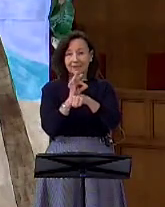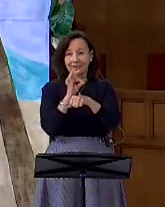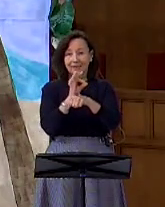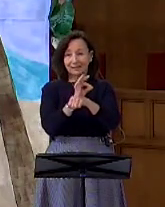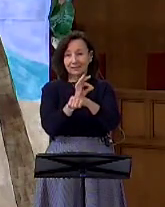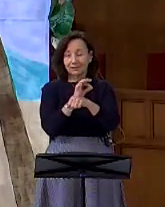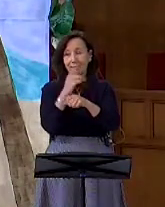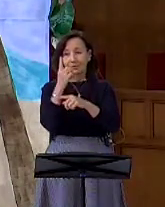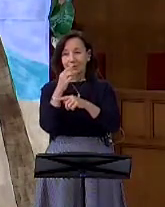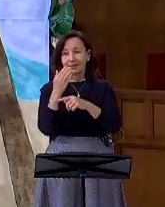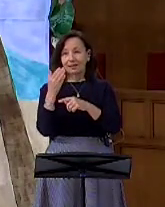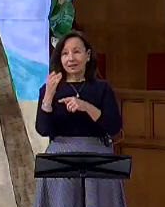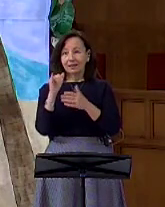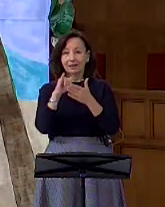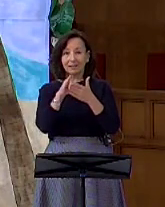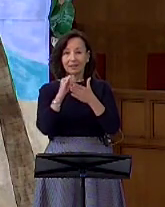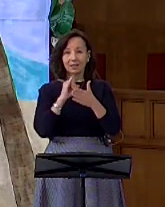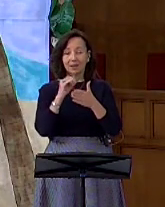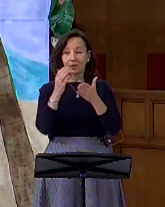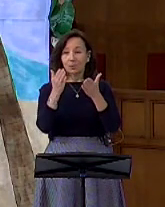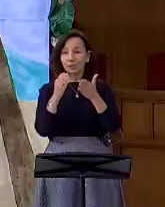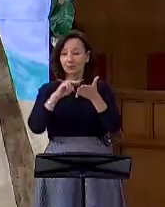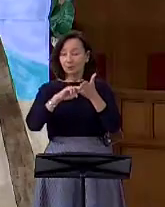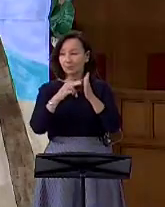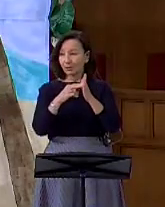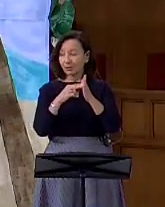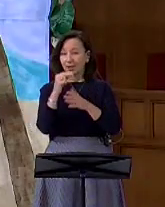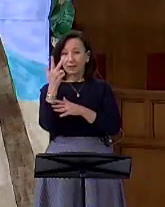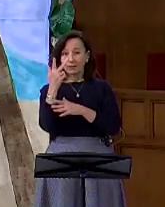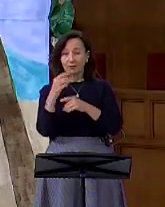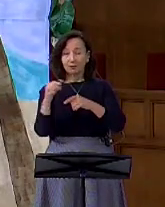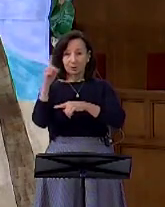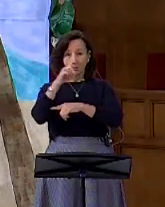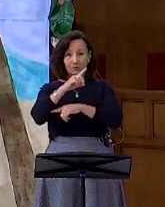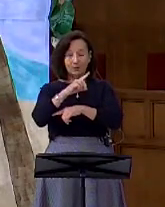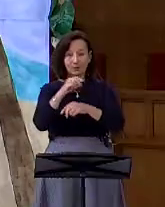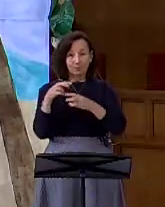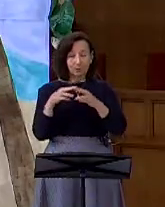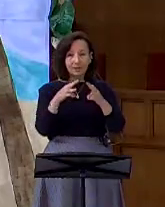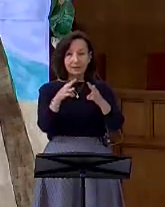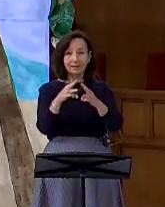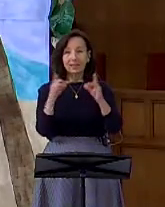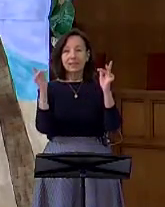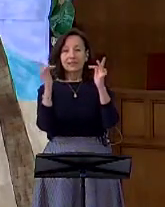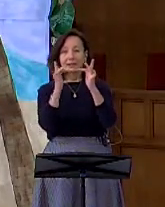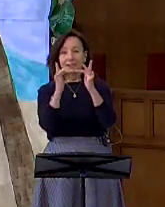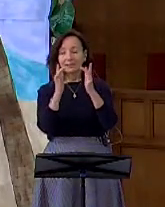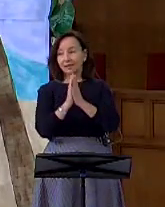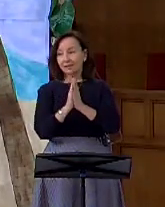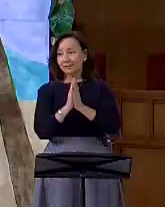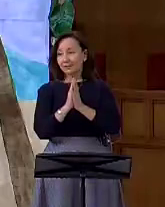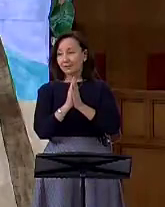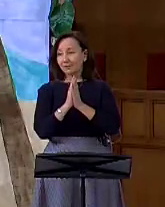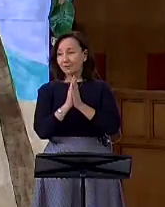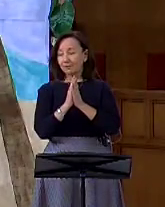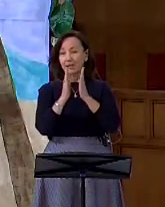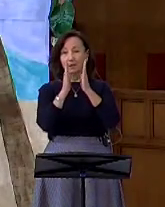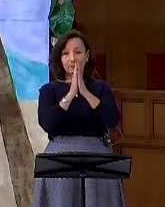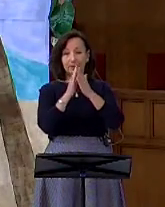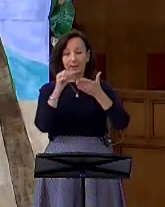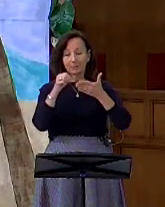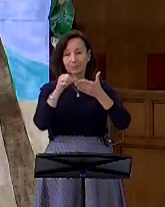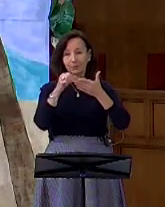the things I wanted to mention too is that there are at least three ways to contact the prayer pages